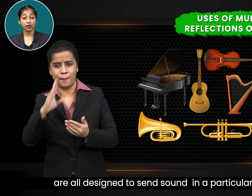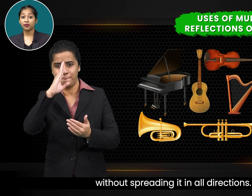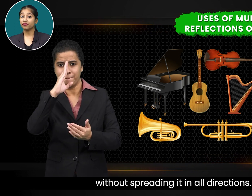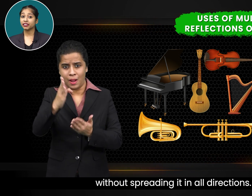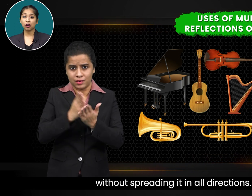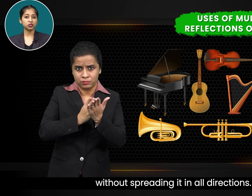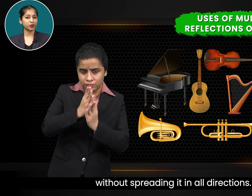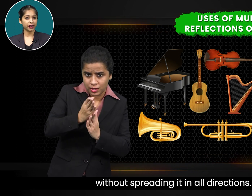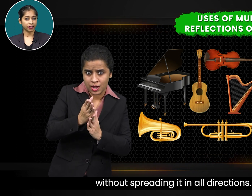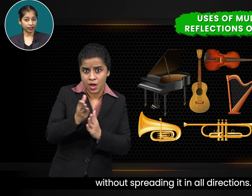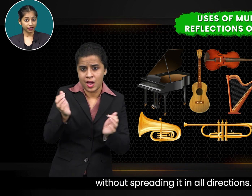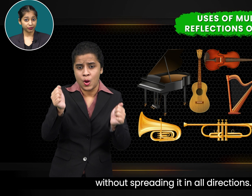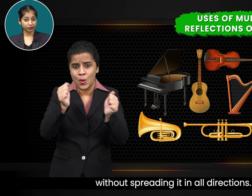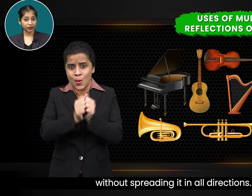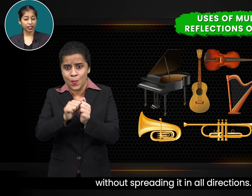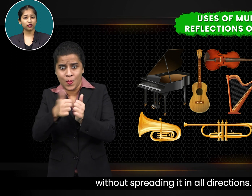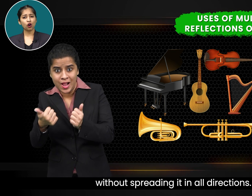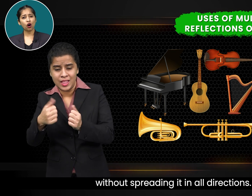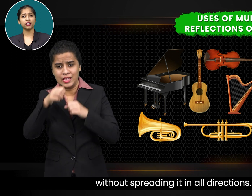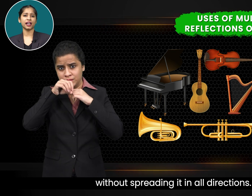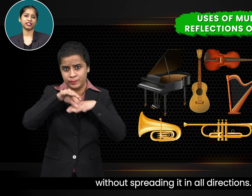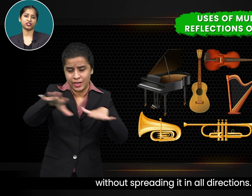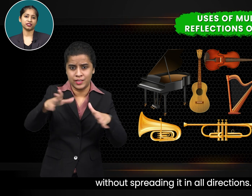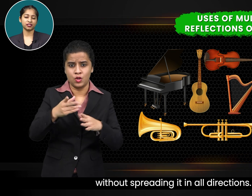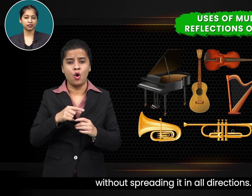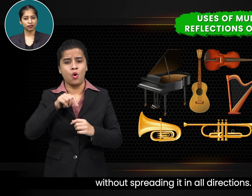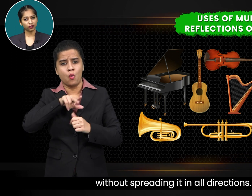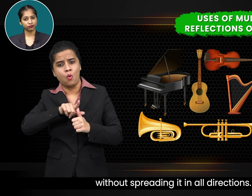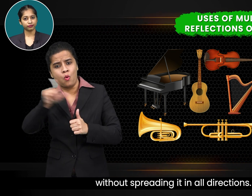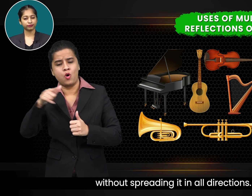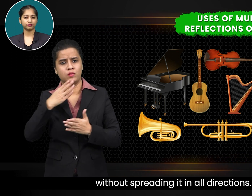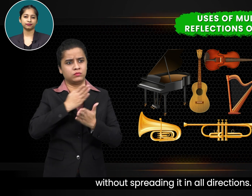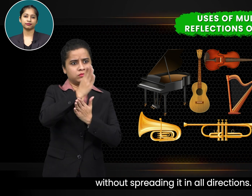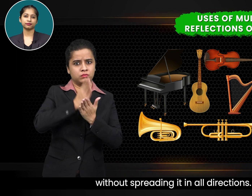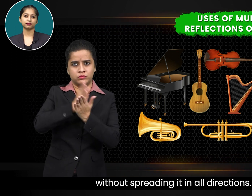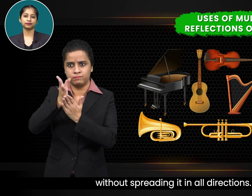direction without spreading it in all directions.